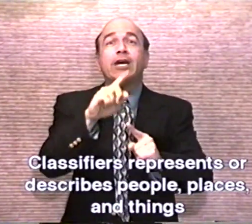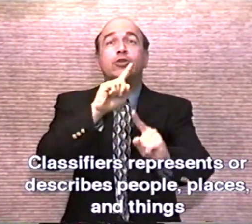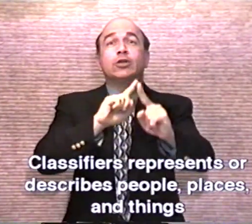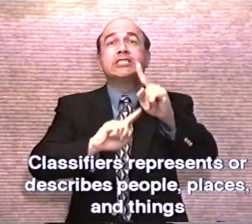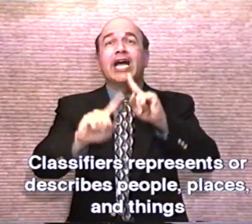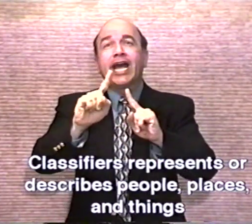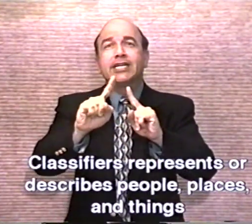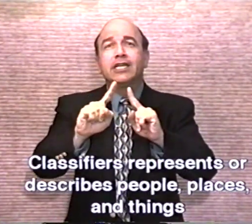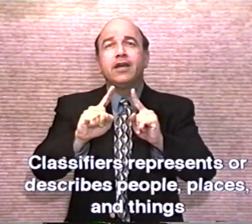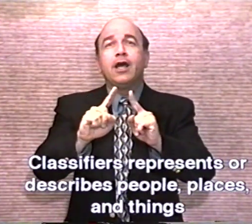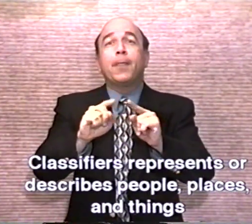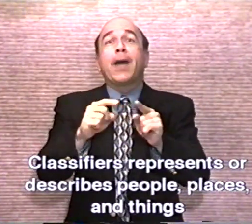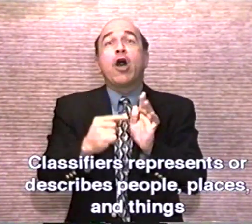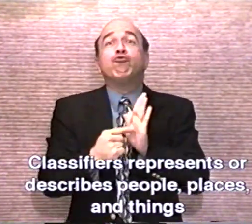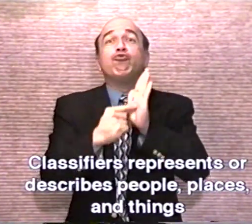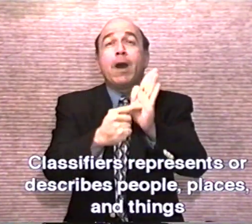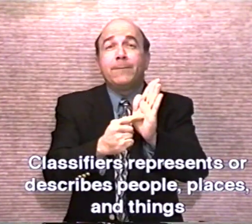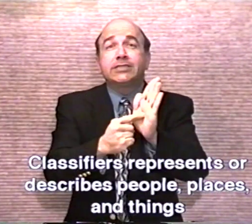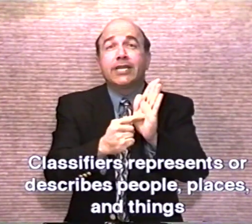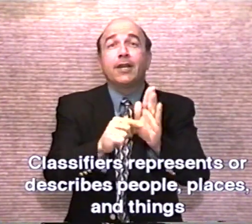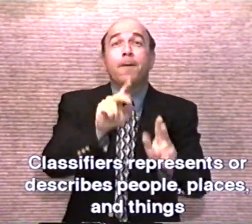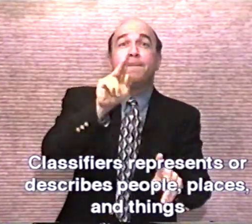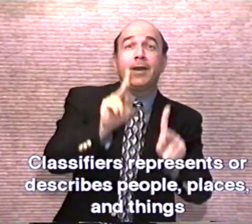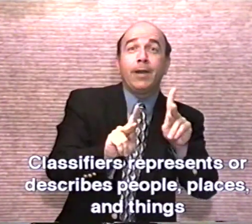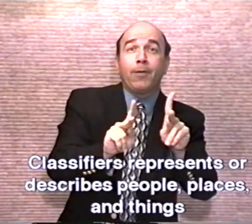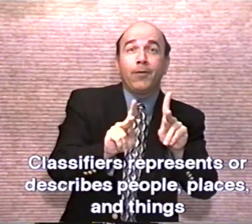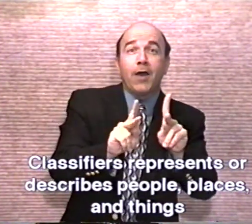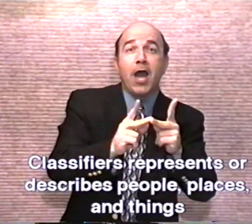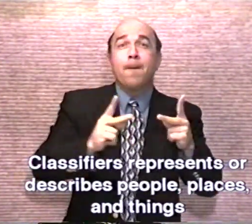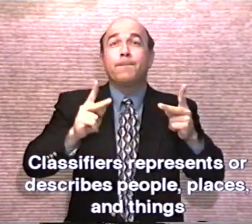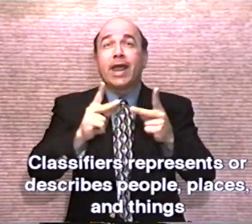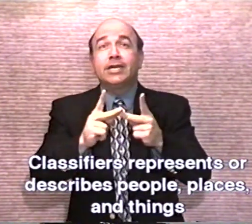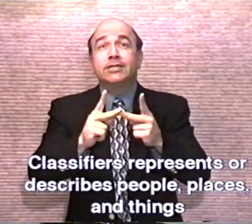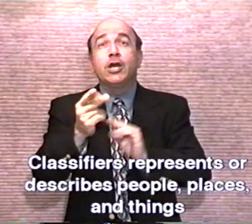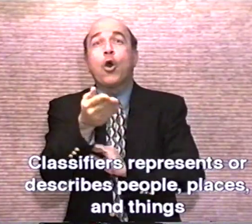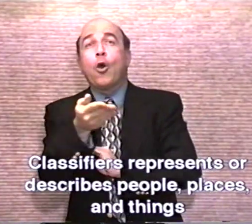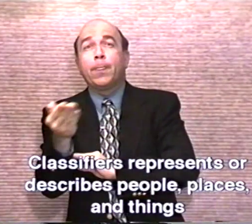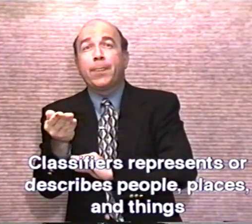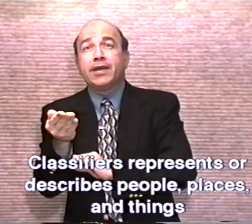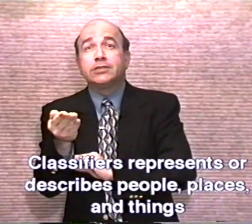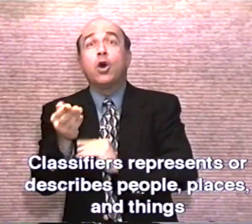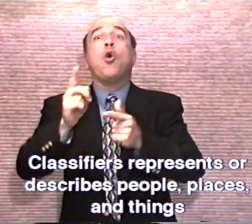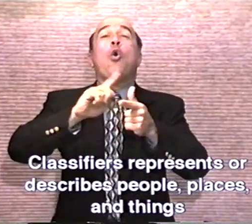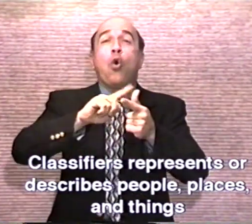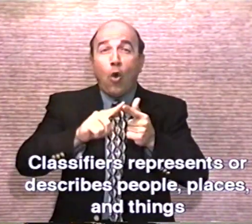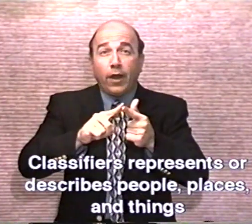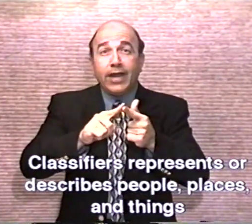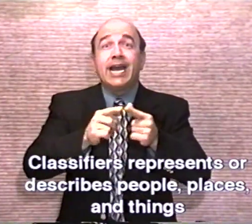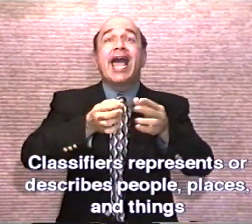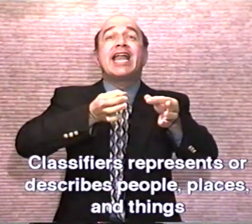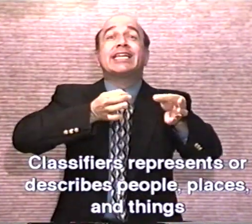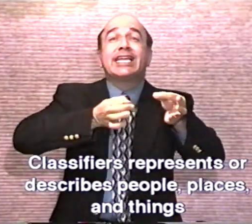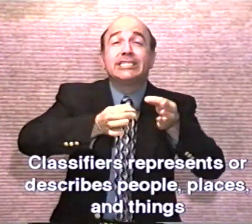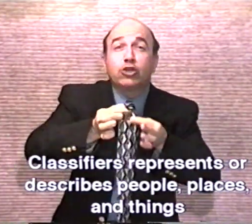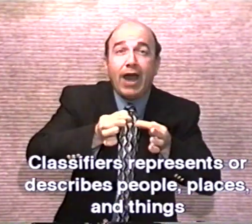special signs that represent people, places, or things, or can